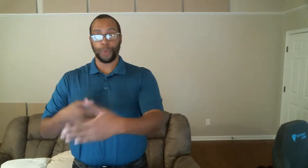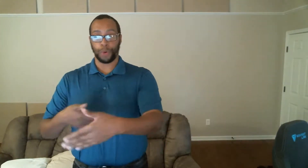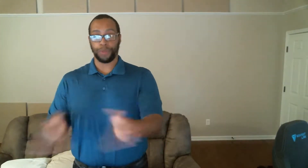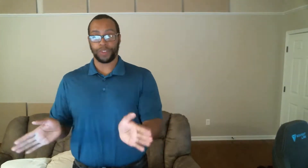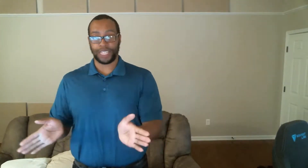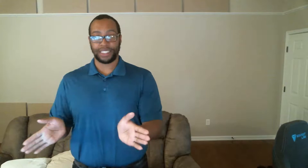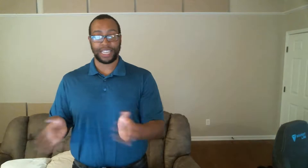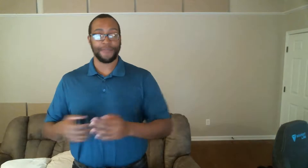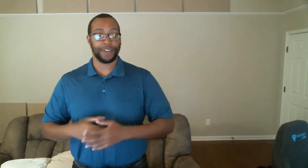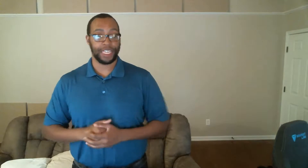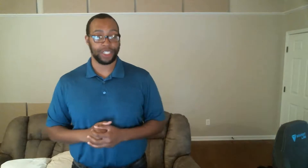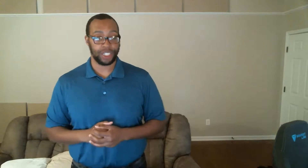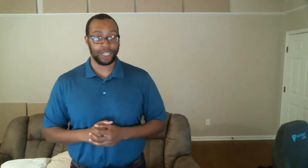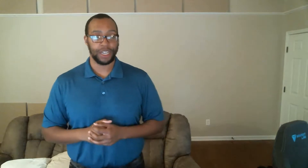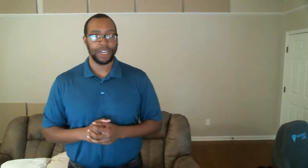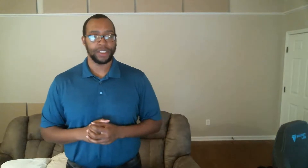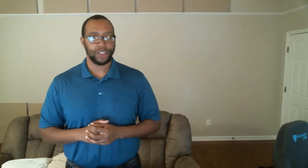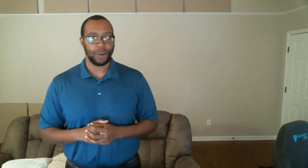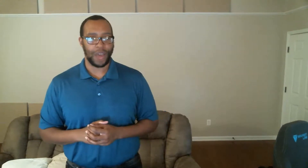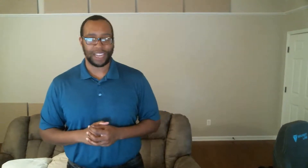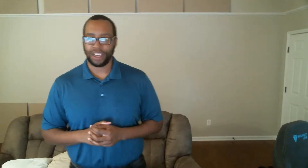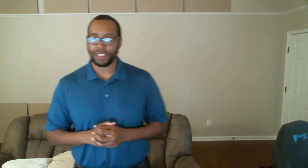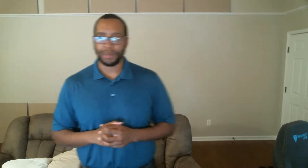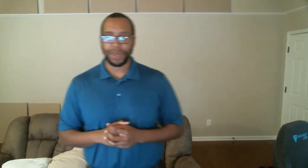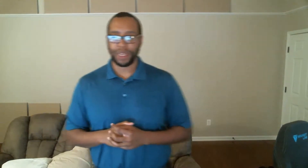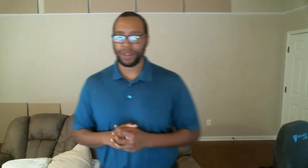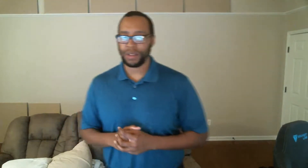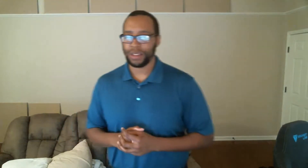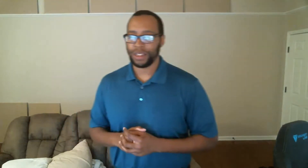room. So that's the sign for kitchen. So I cooked a meal